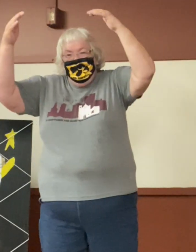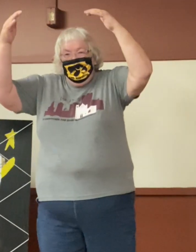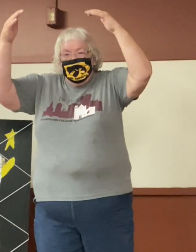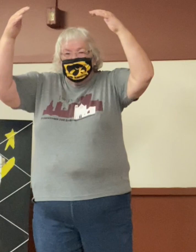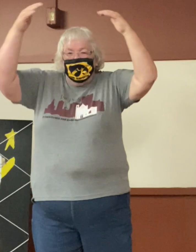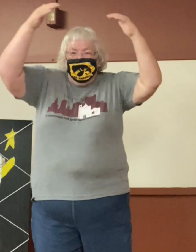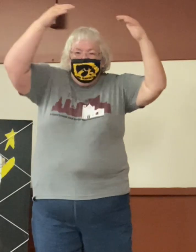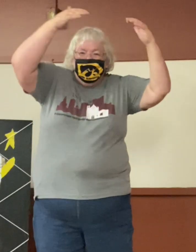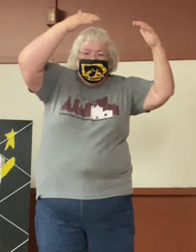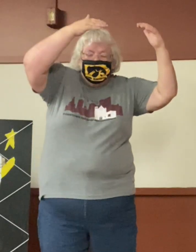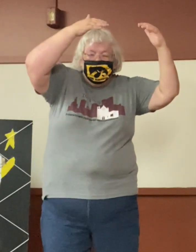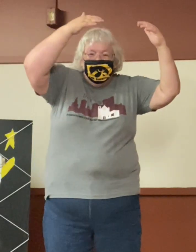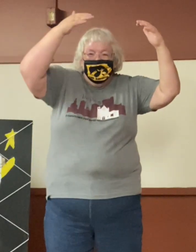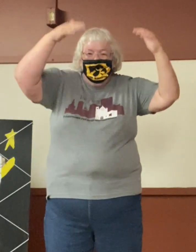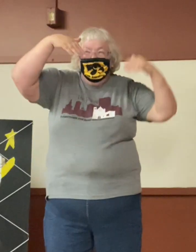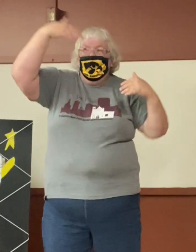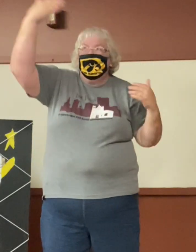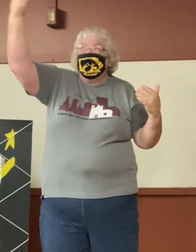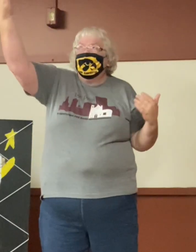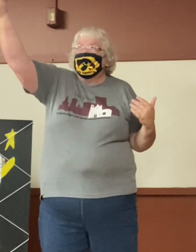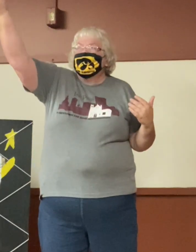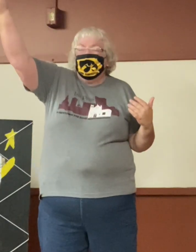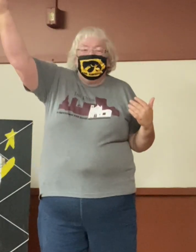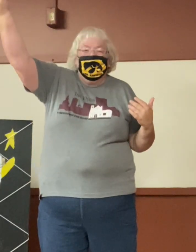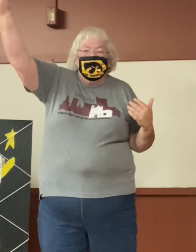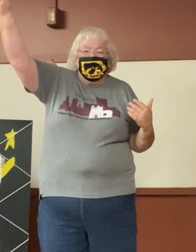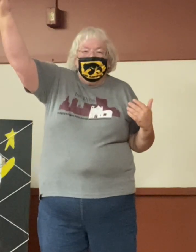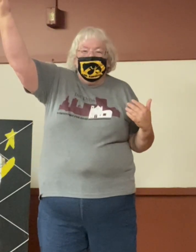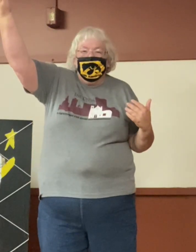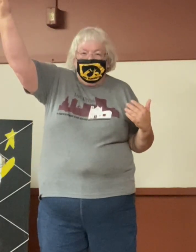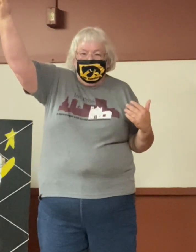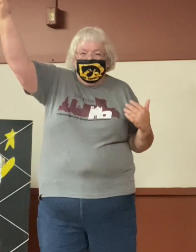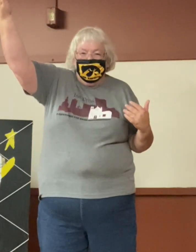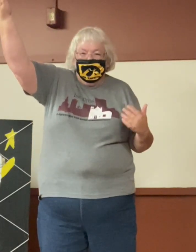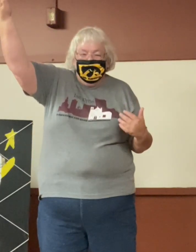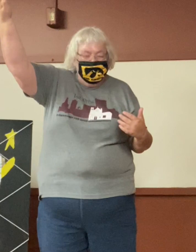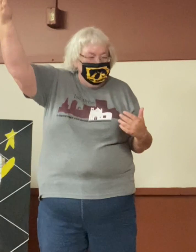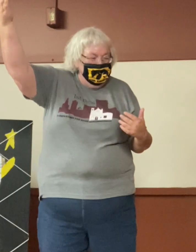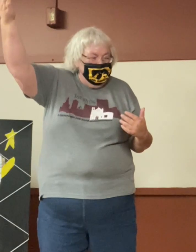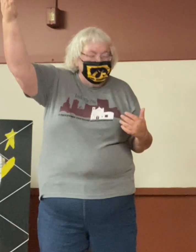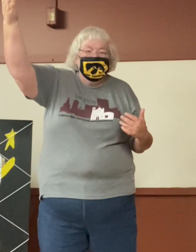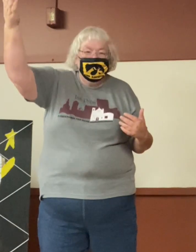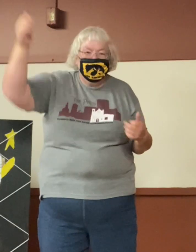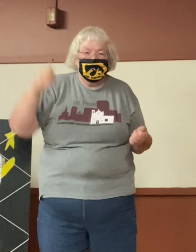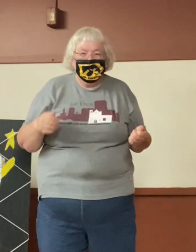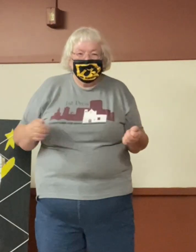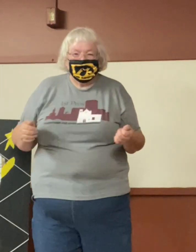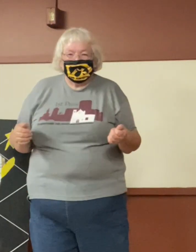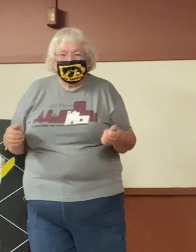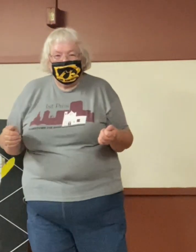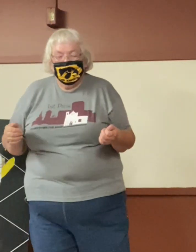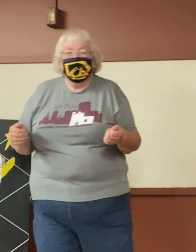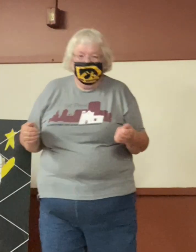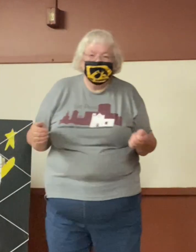sunbeam, a sunbeam, I'll be a sunbeam for him. Let's try that again. We might do it